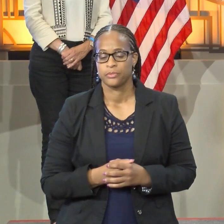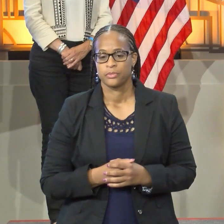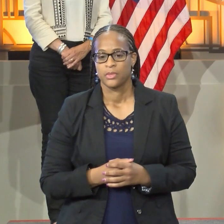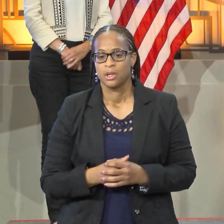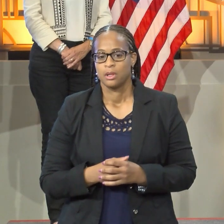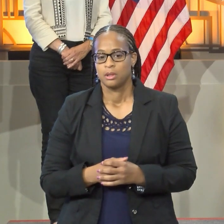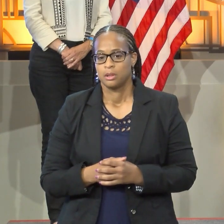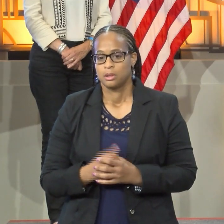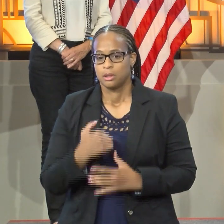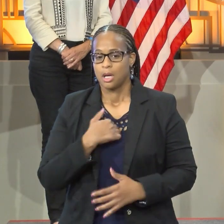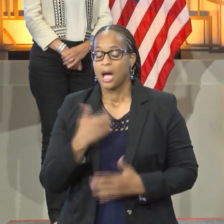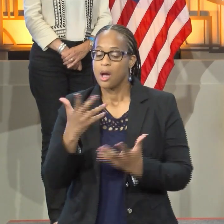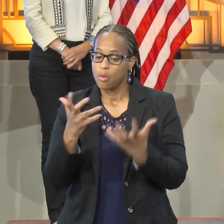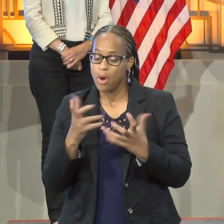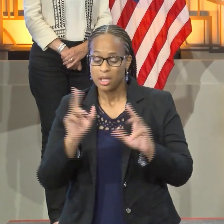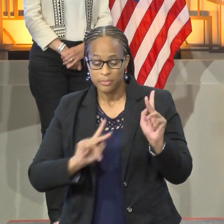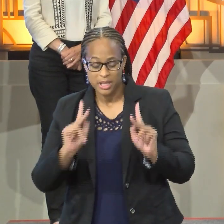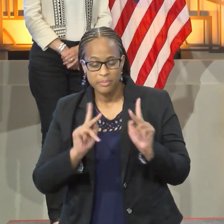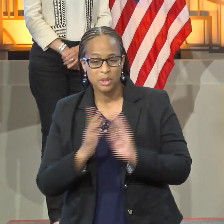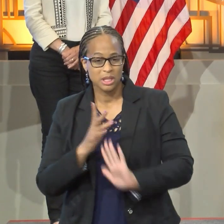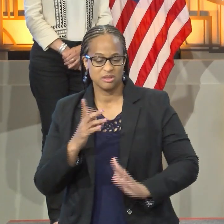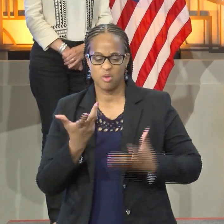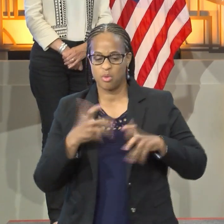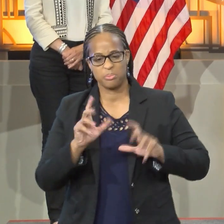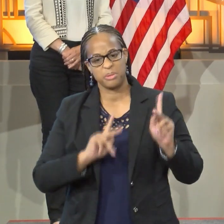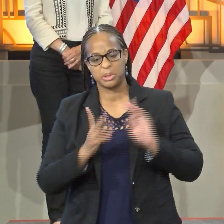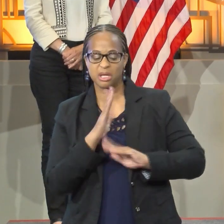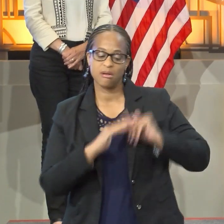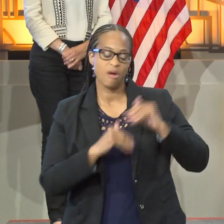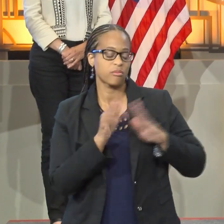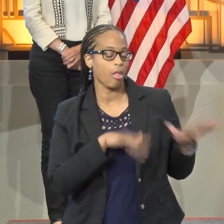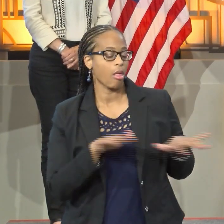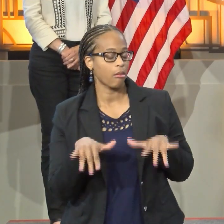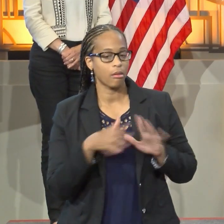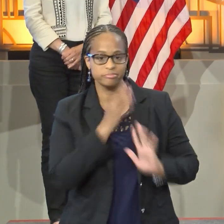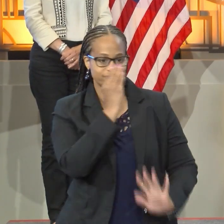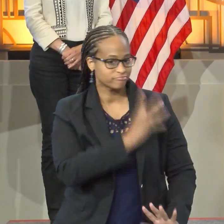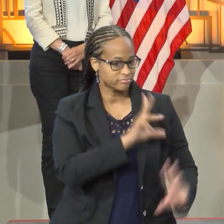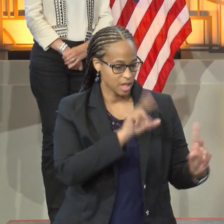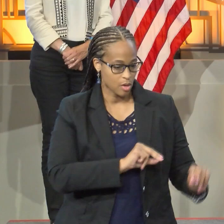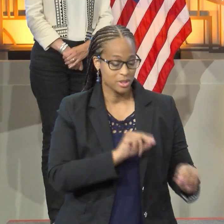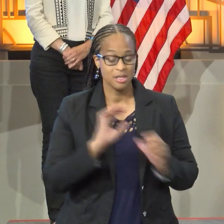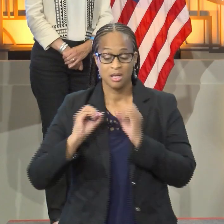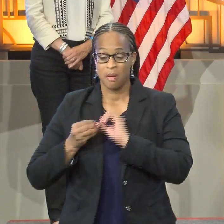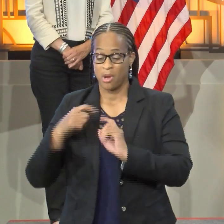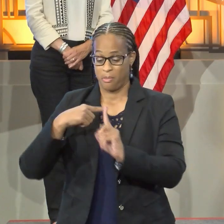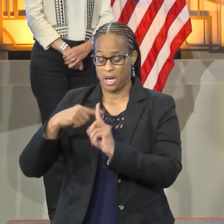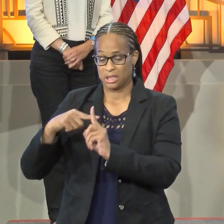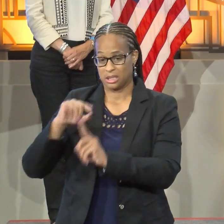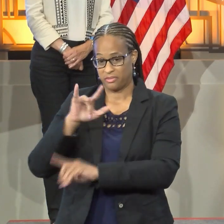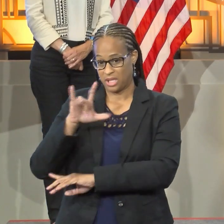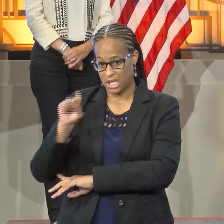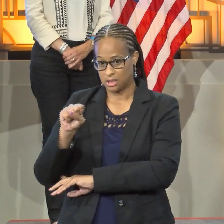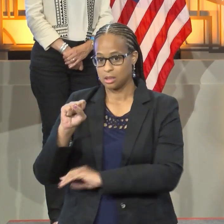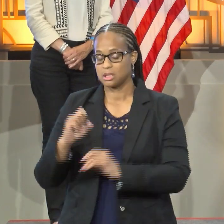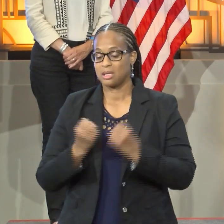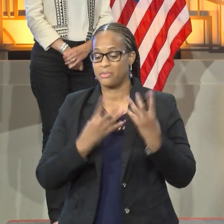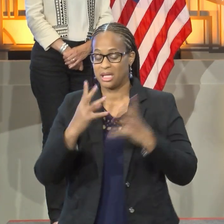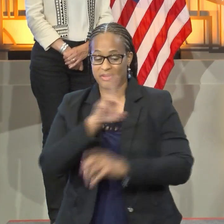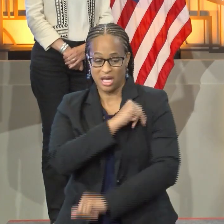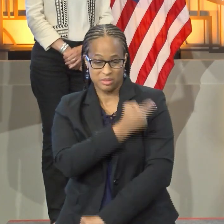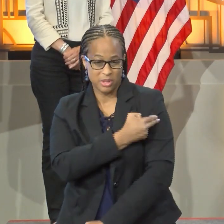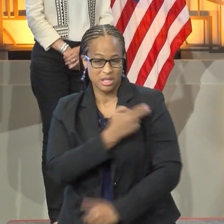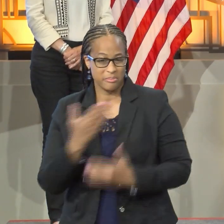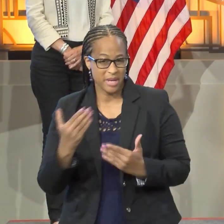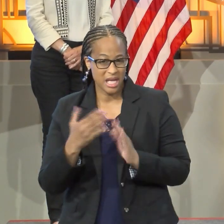want people to get complacent, because the number of positive cases today in many of our hospitals